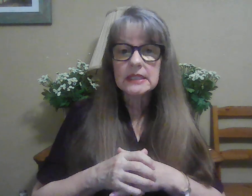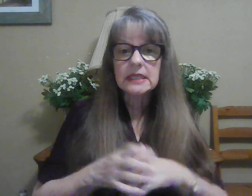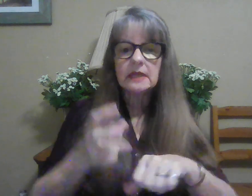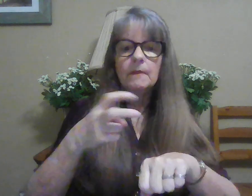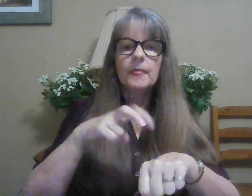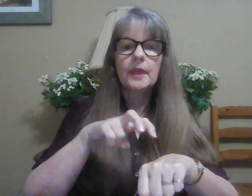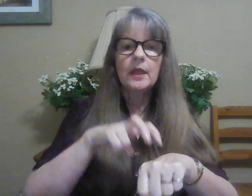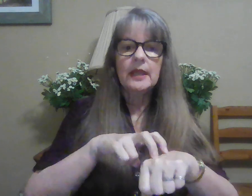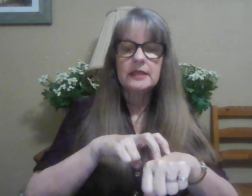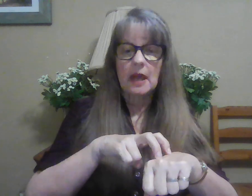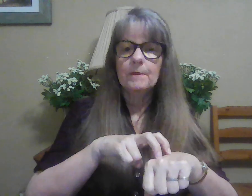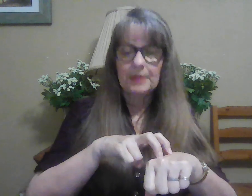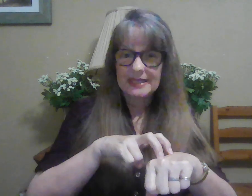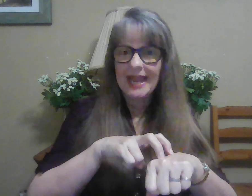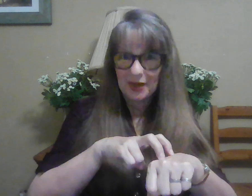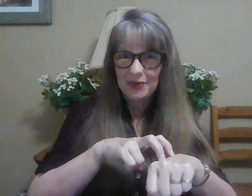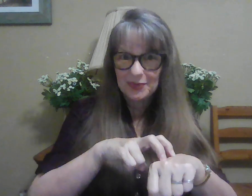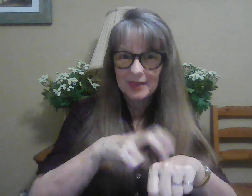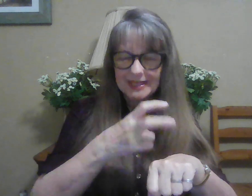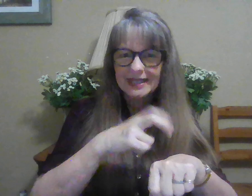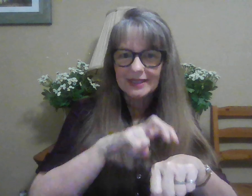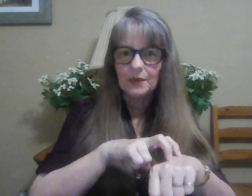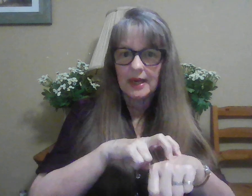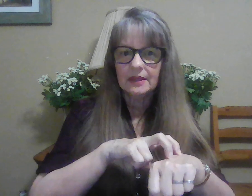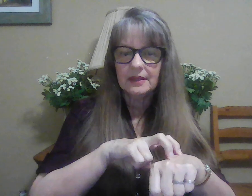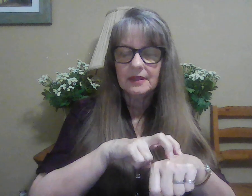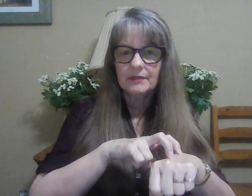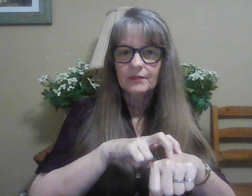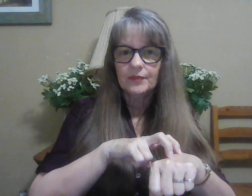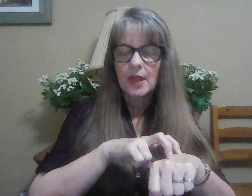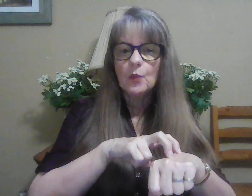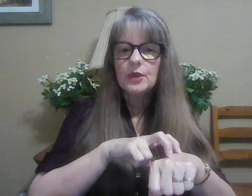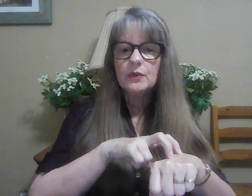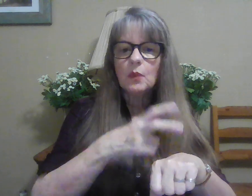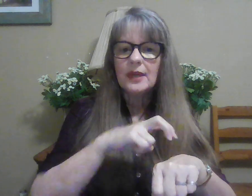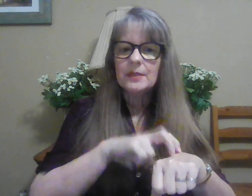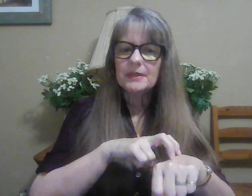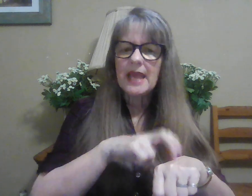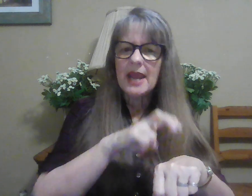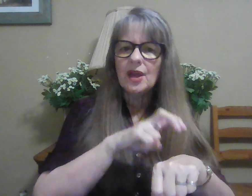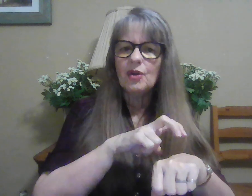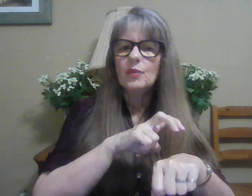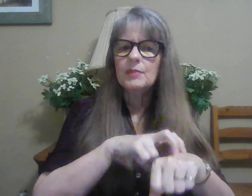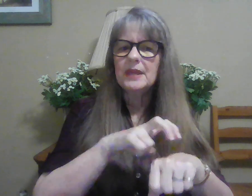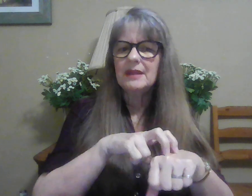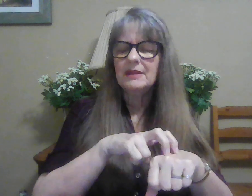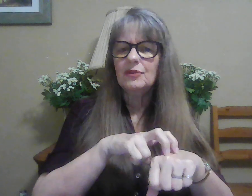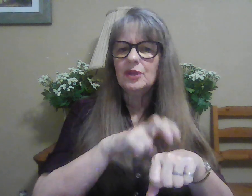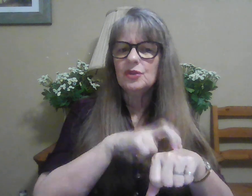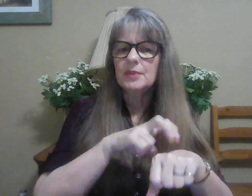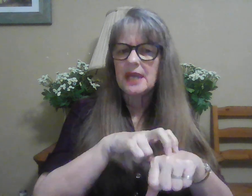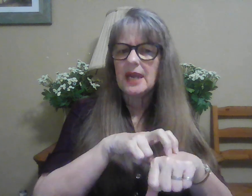Ireland is potato, basically, right? We do it once. Potato would be, you could do